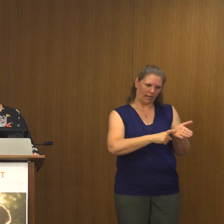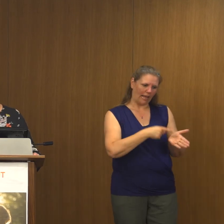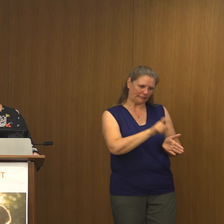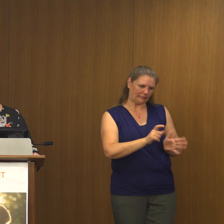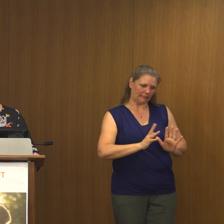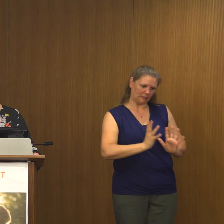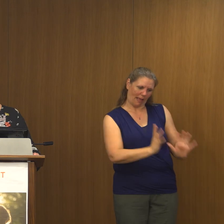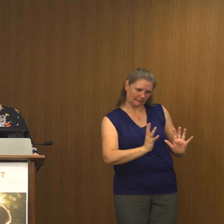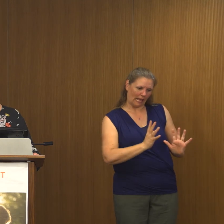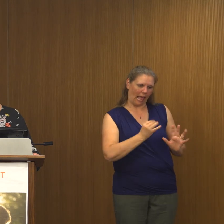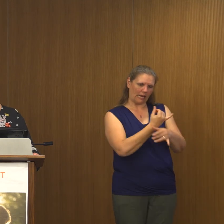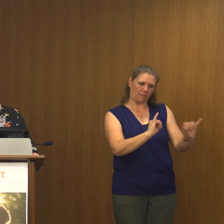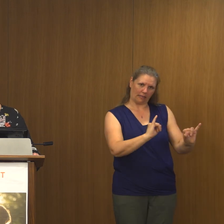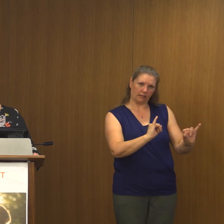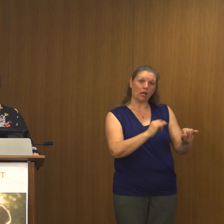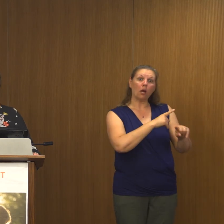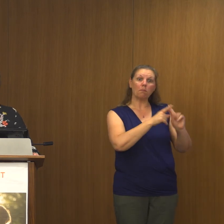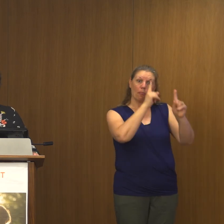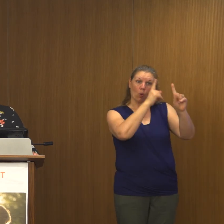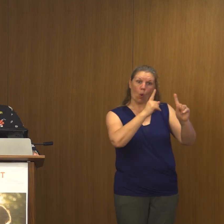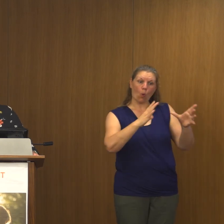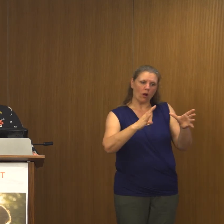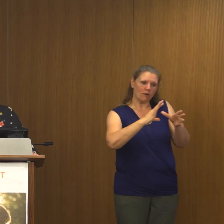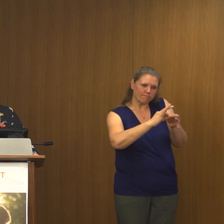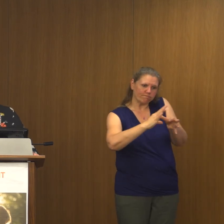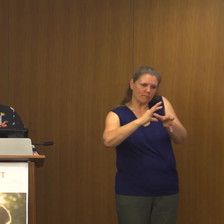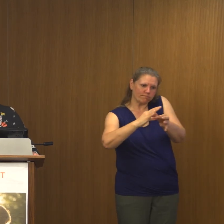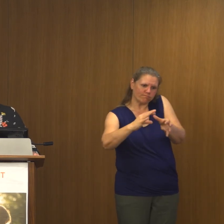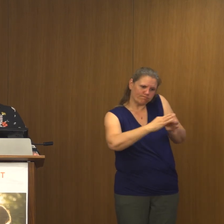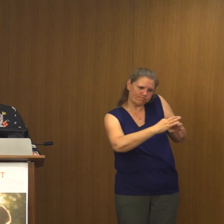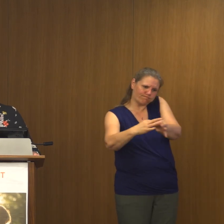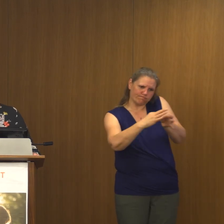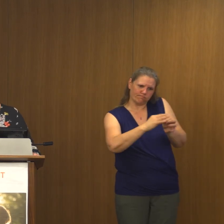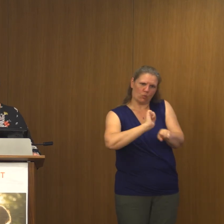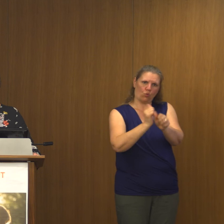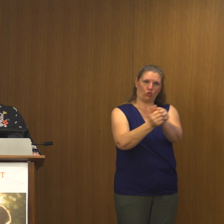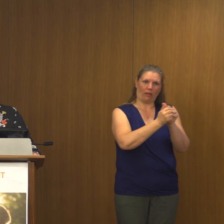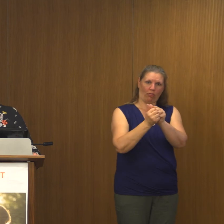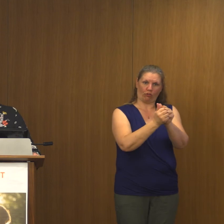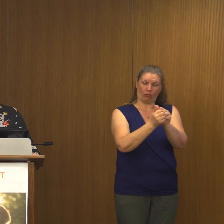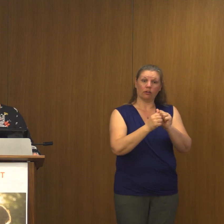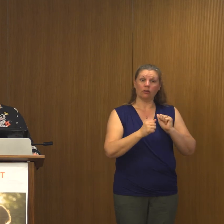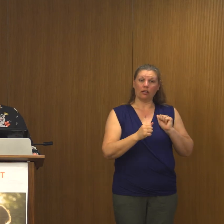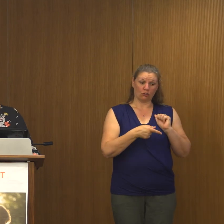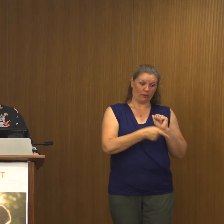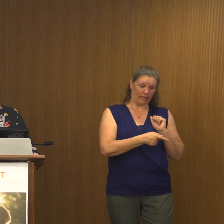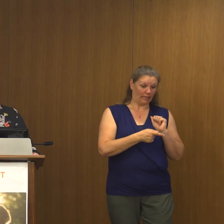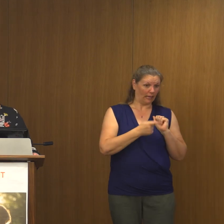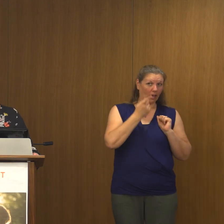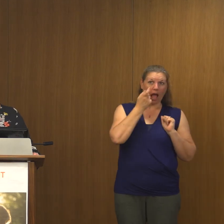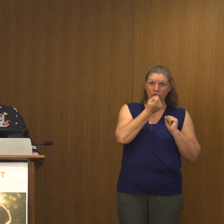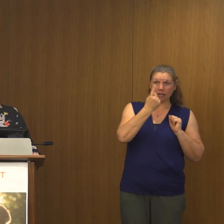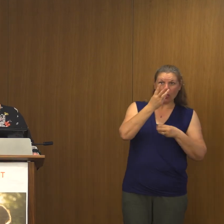all the while working to create bridges towards a trusting therapeutic relationship that helped him see that the world is a much less scary